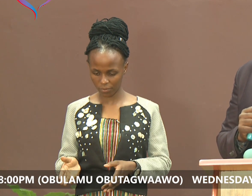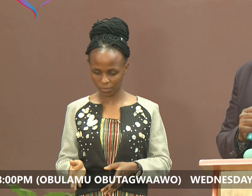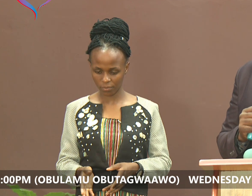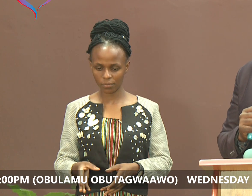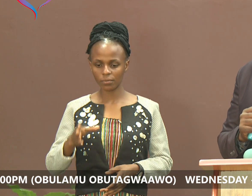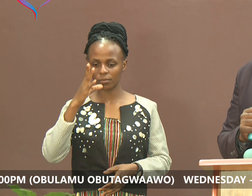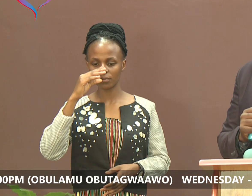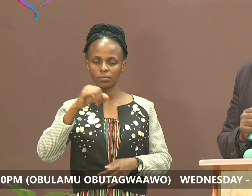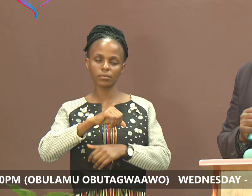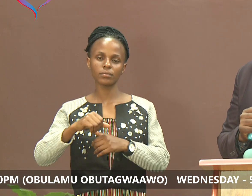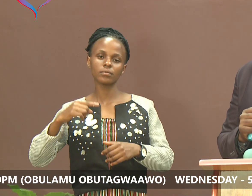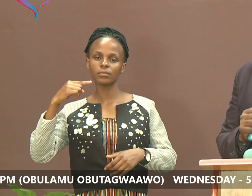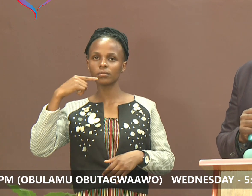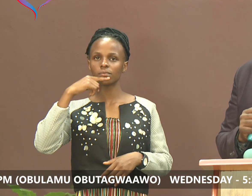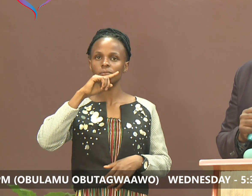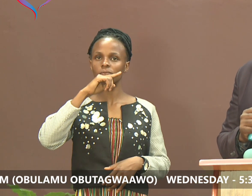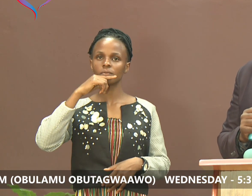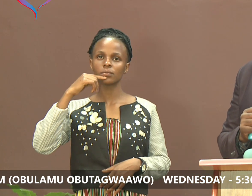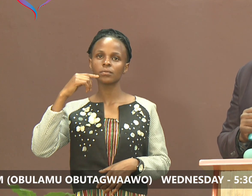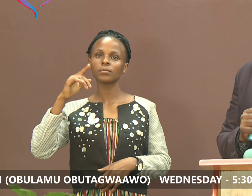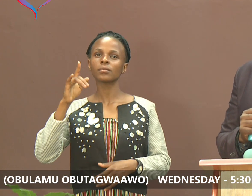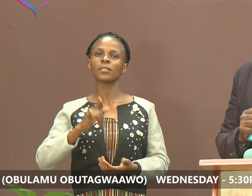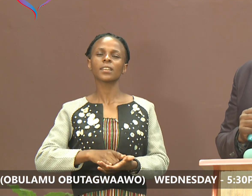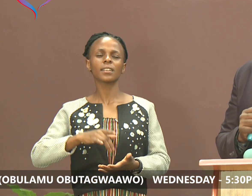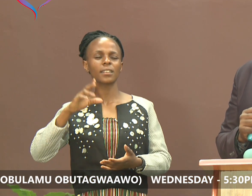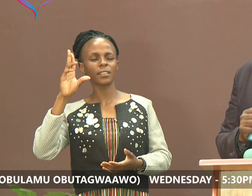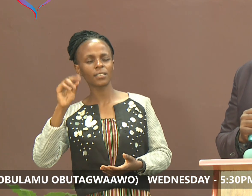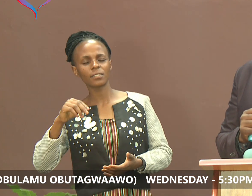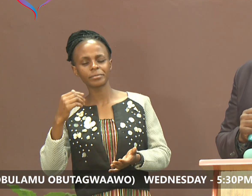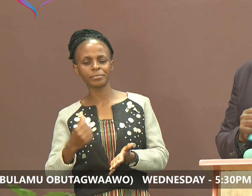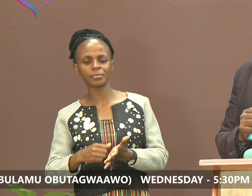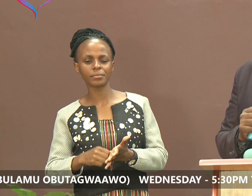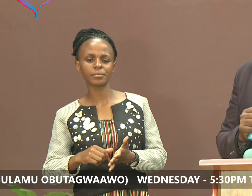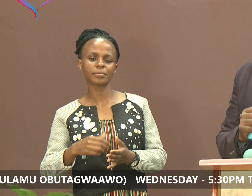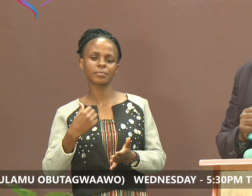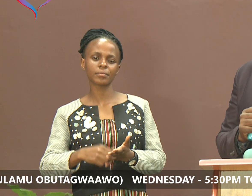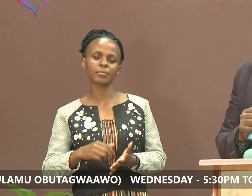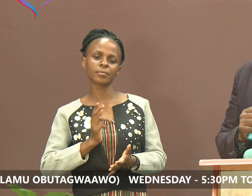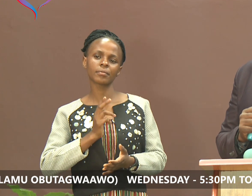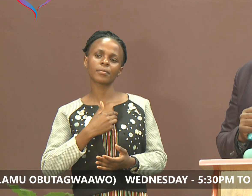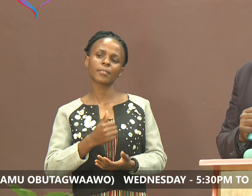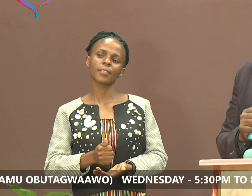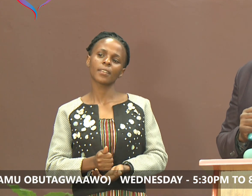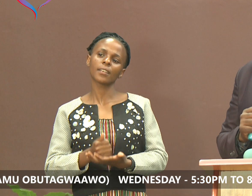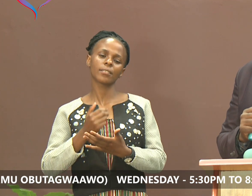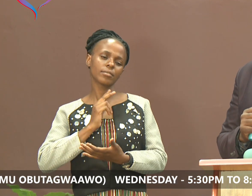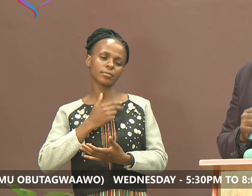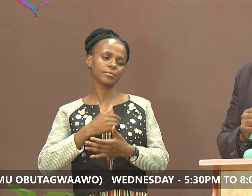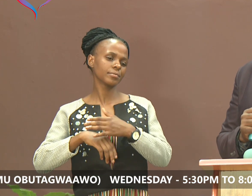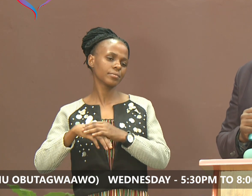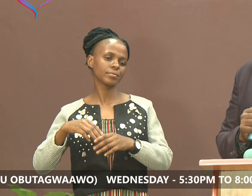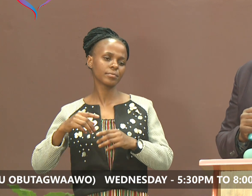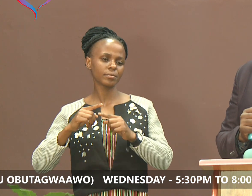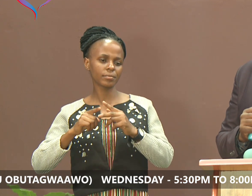Njogedde ku social media nga ngamba nti si kye ekizibu yeffe. Tuyambe tulume kweddukako ku bizibu byaffe bye